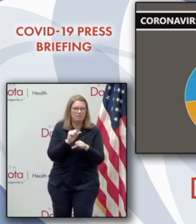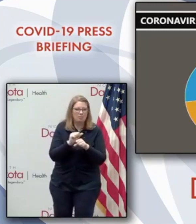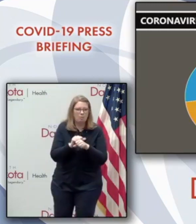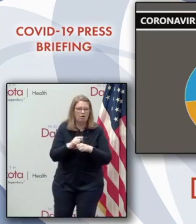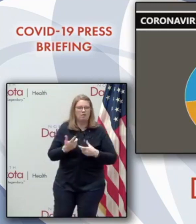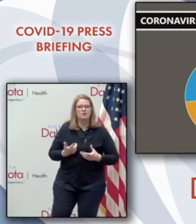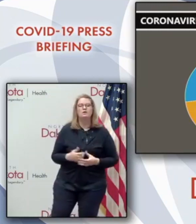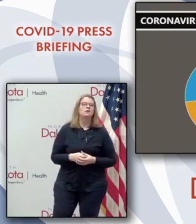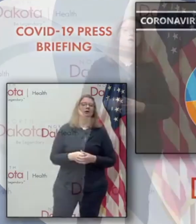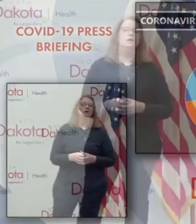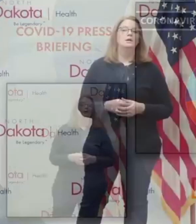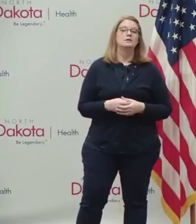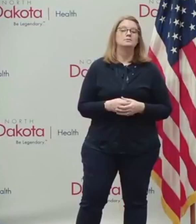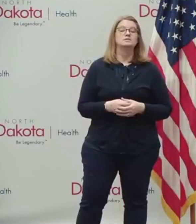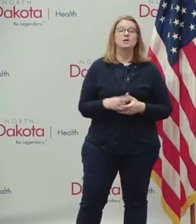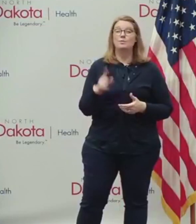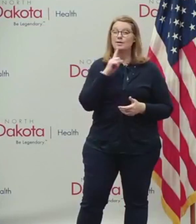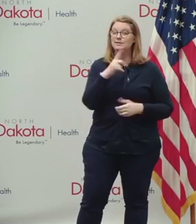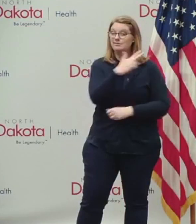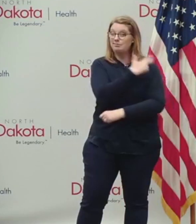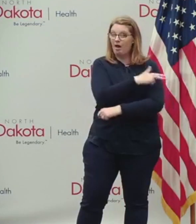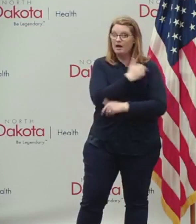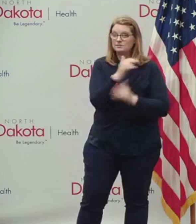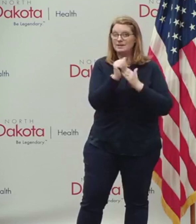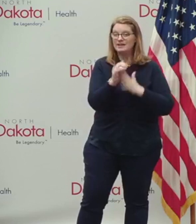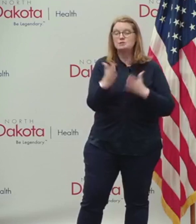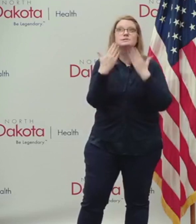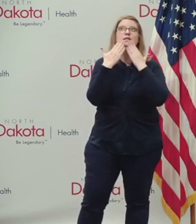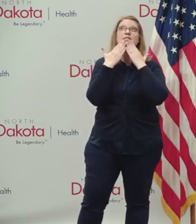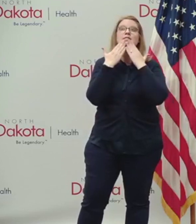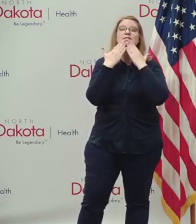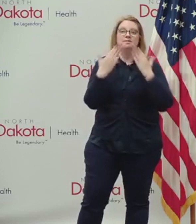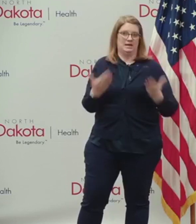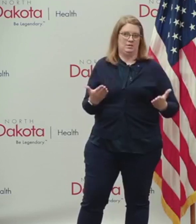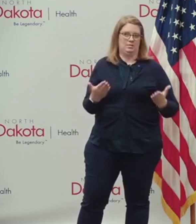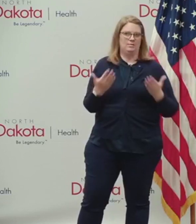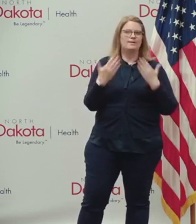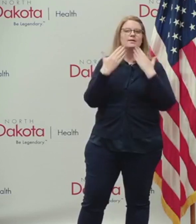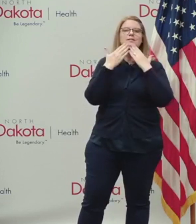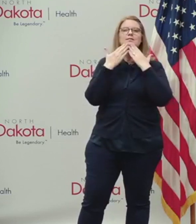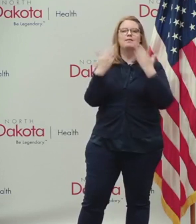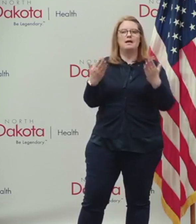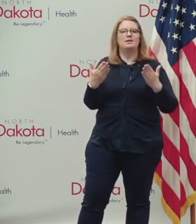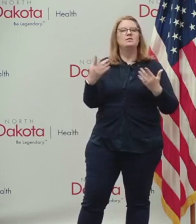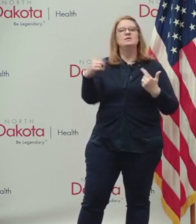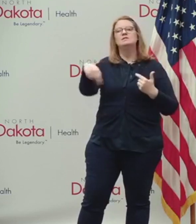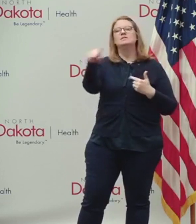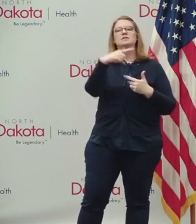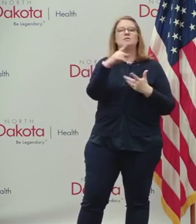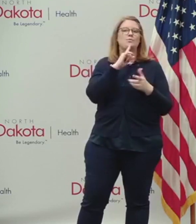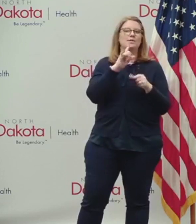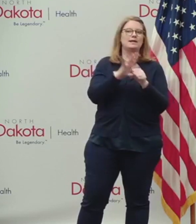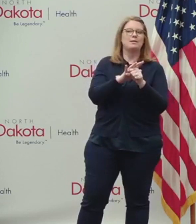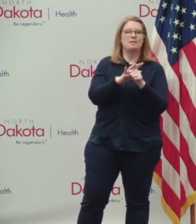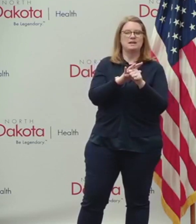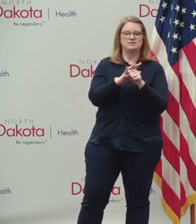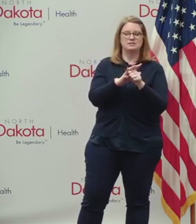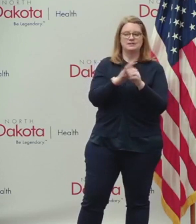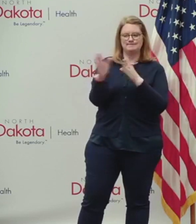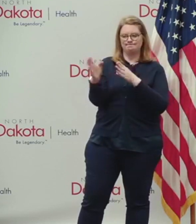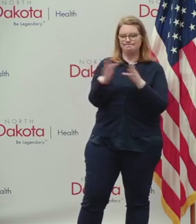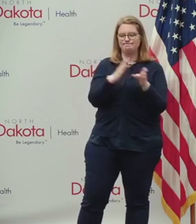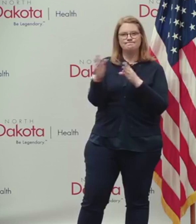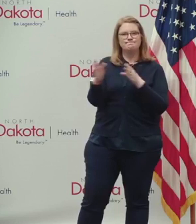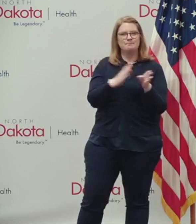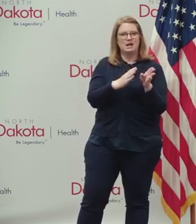I want to say thanks to the hospital leaders that we continue to work with, who are all committed to a planning process that's going to allow us to make sure that